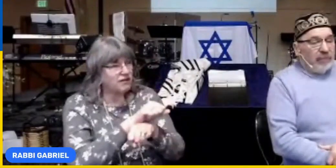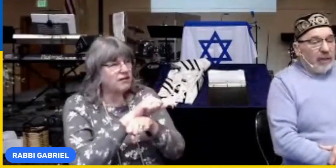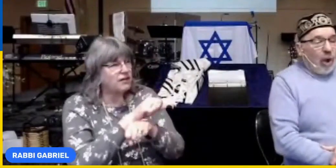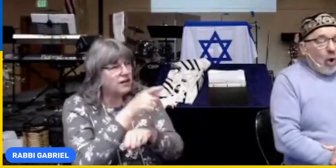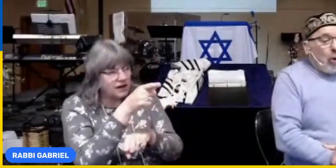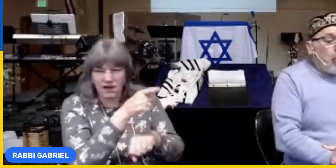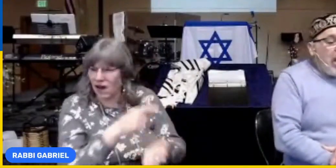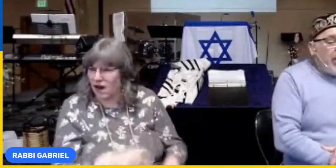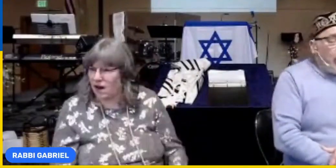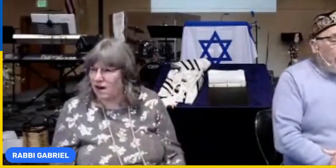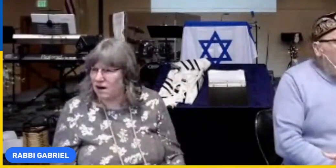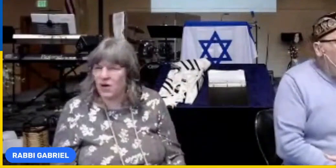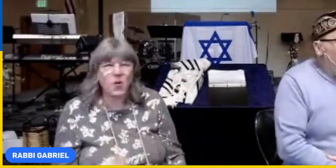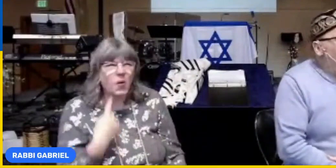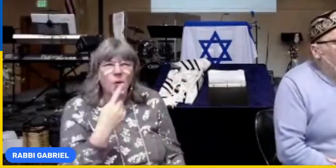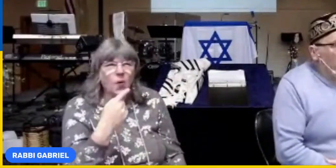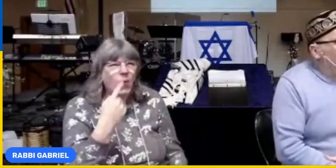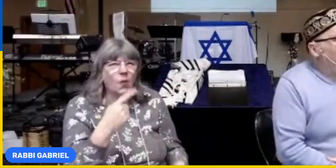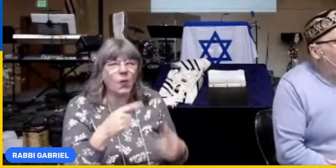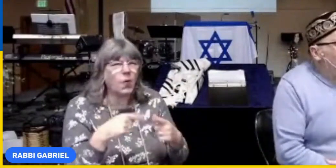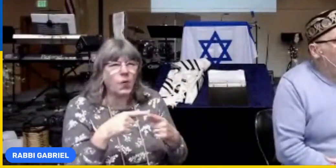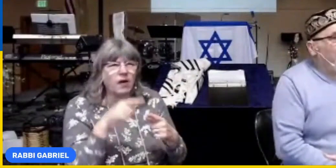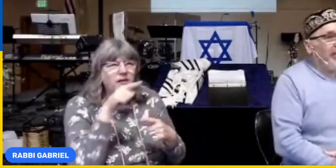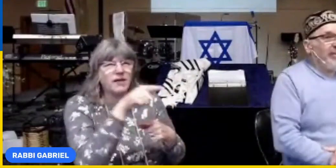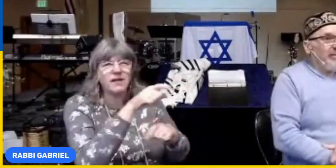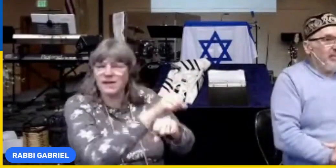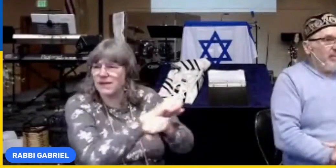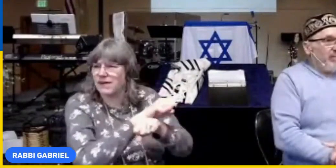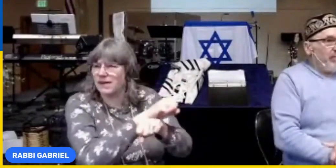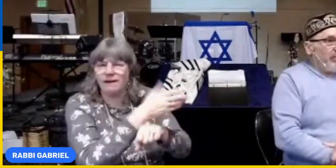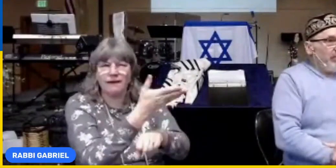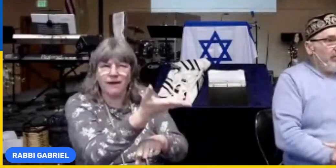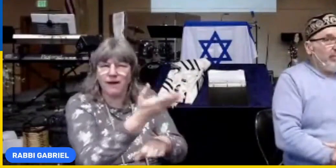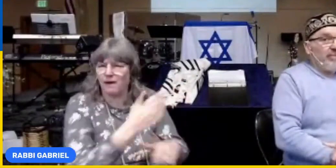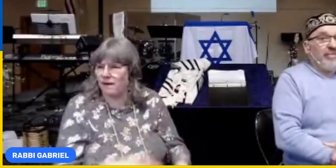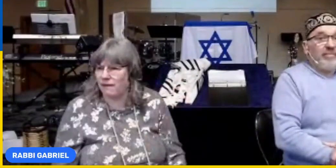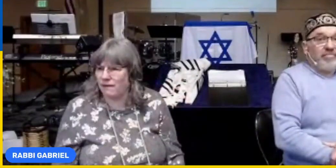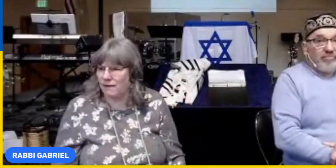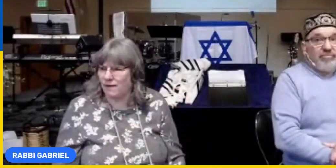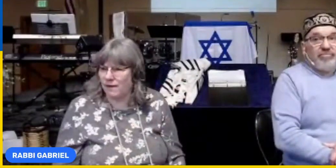"Father, when were you ever a slave?"